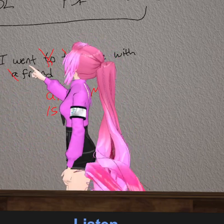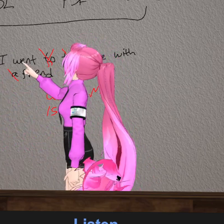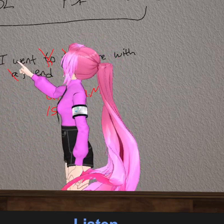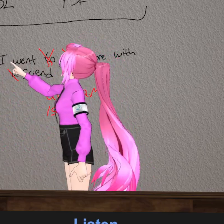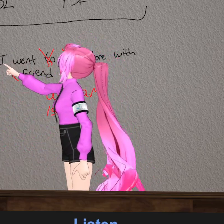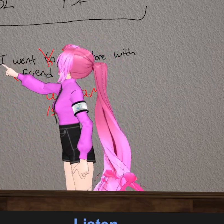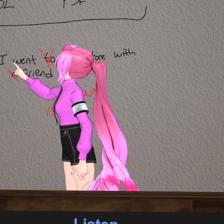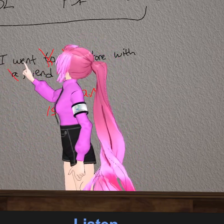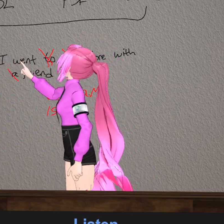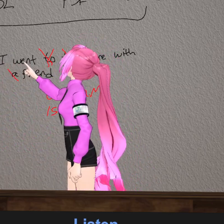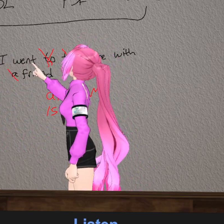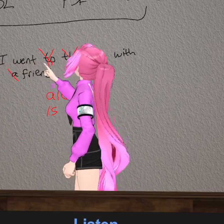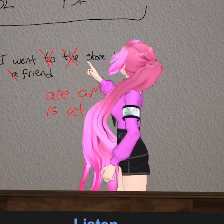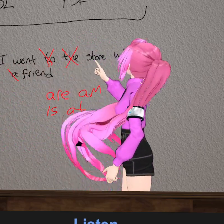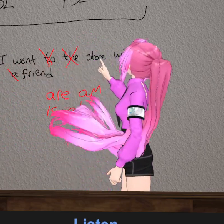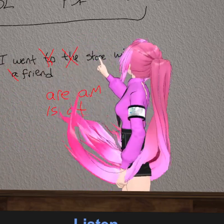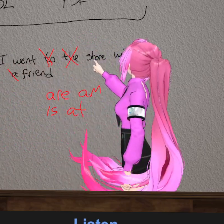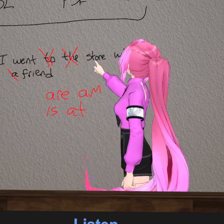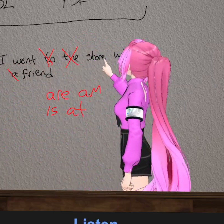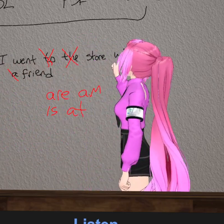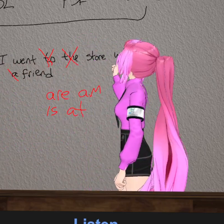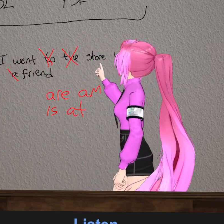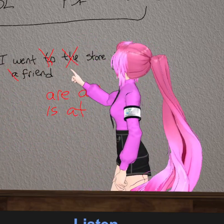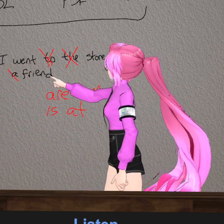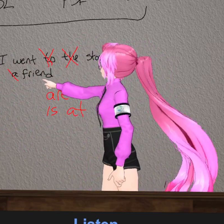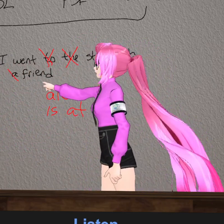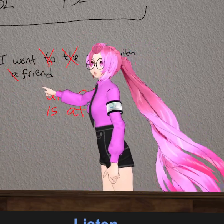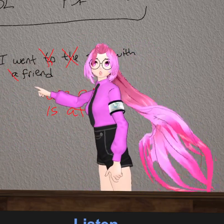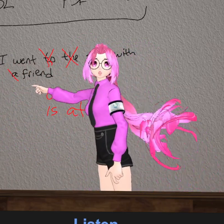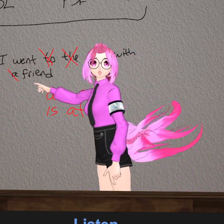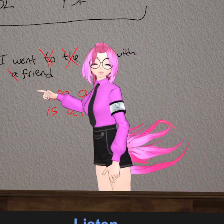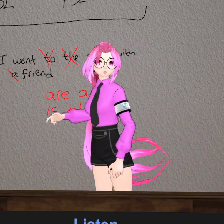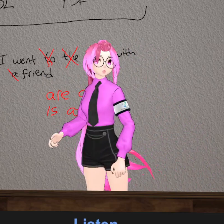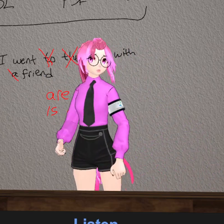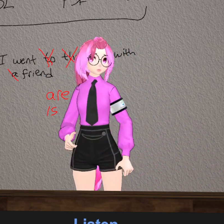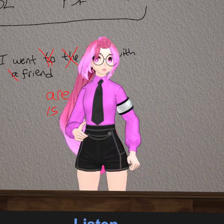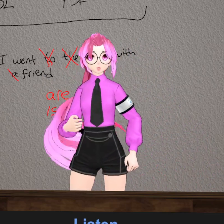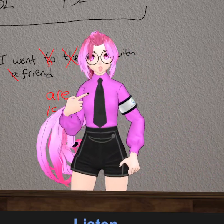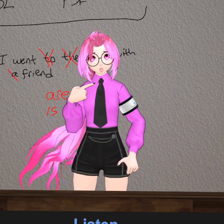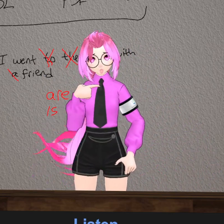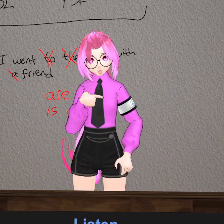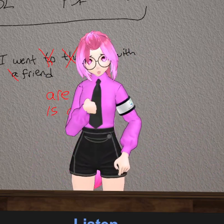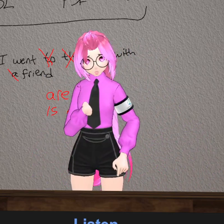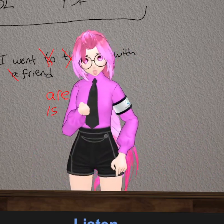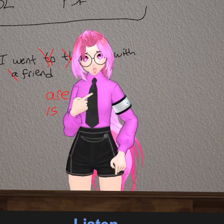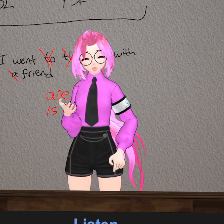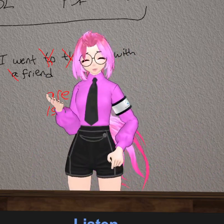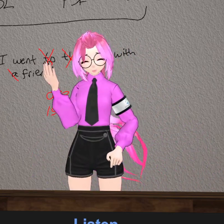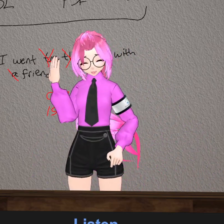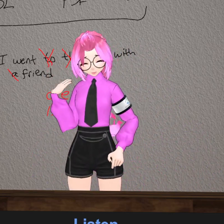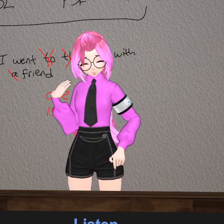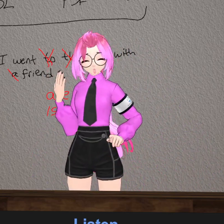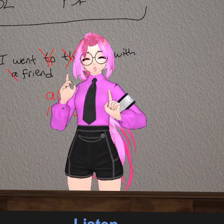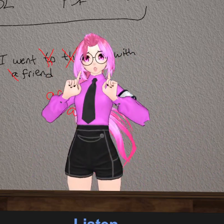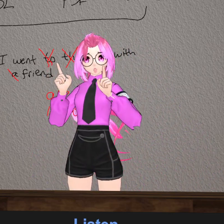to become, I went store with friend. So you'd say, I, before